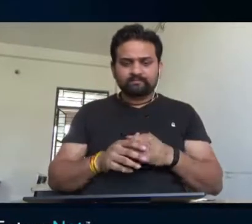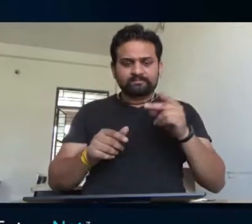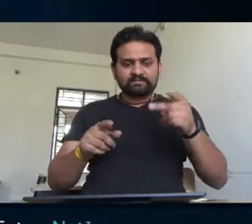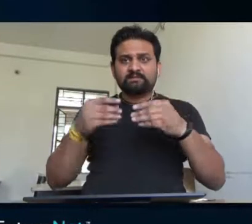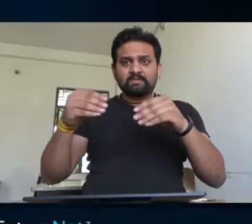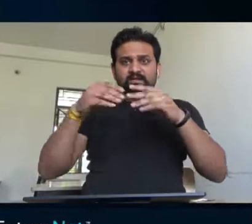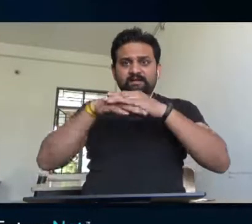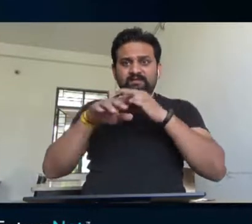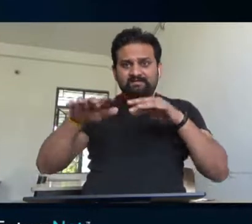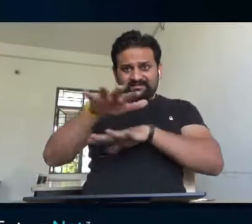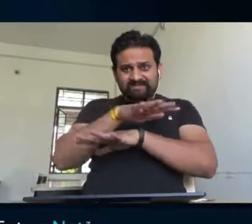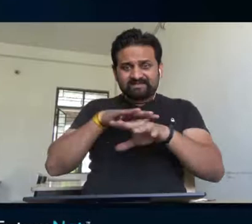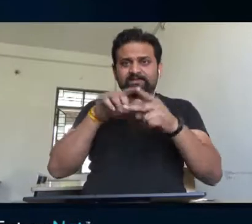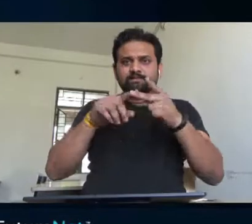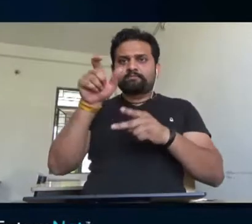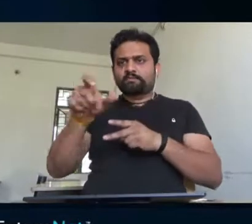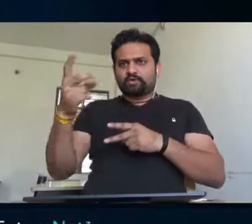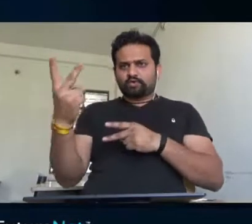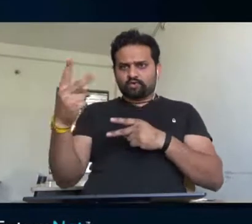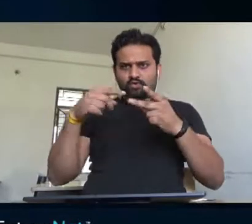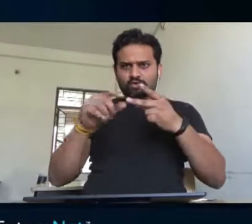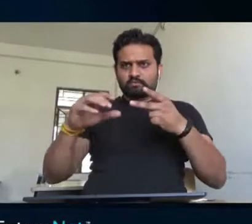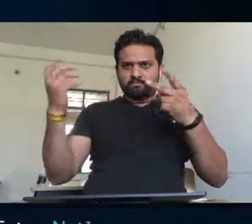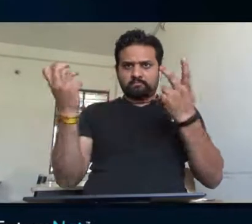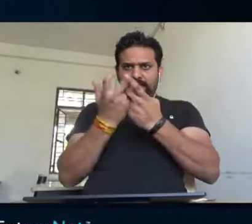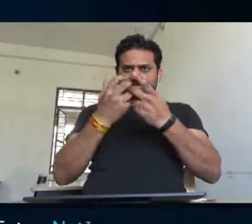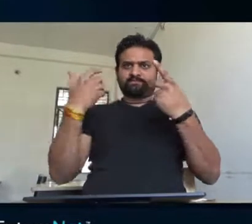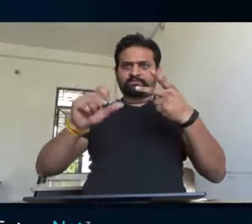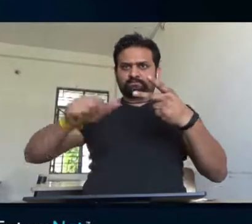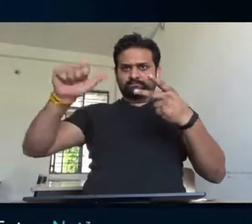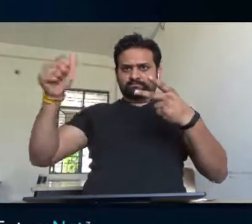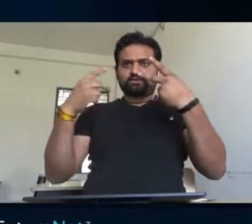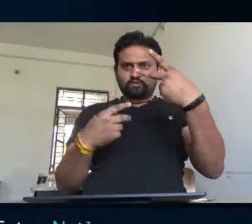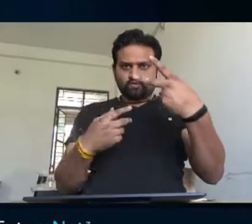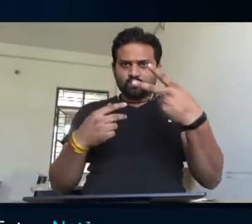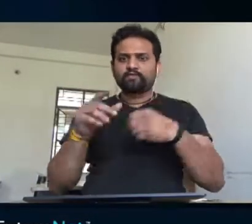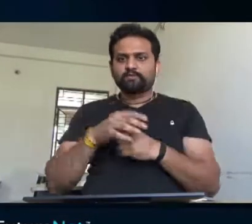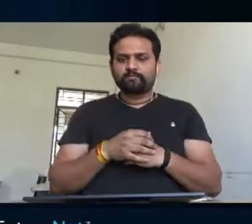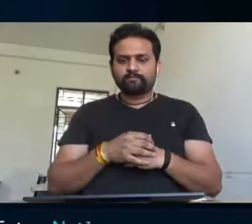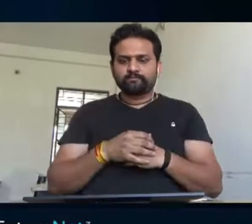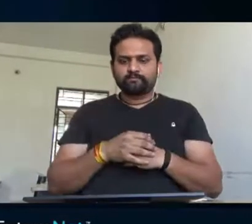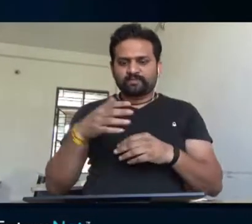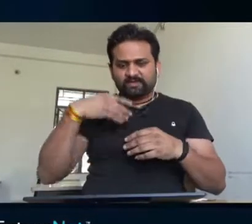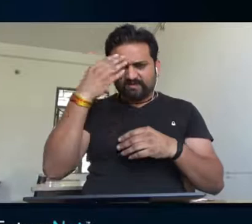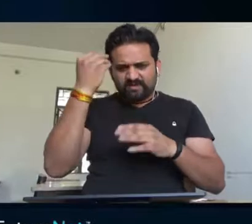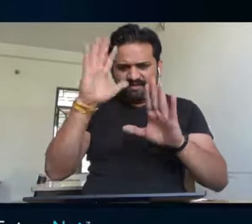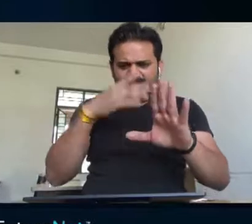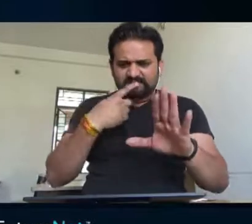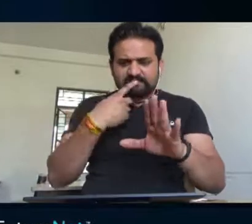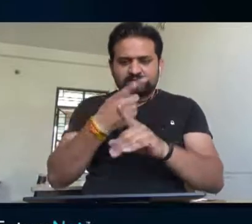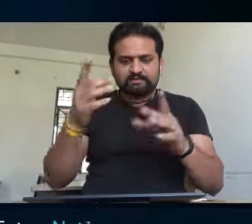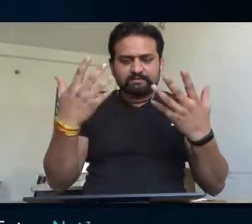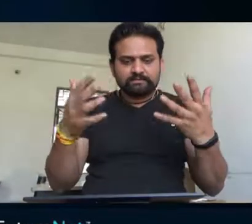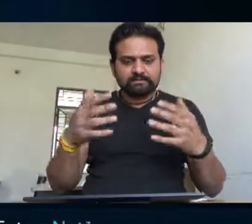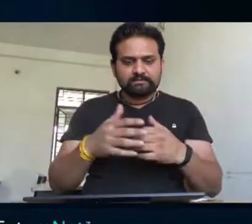in the marketing plan. We have 2 people, they are qualified as 1-star diamond. Sorry guys, I forget to tell you, of